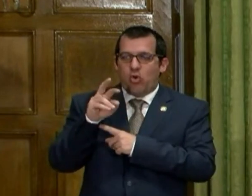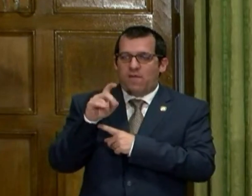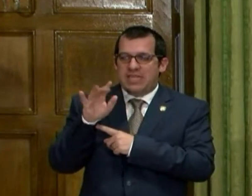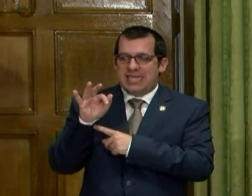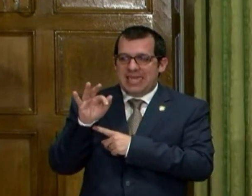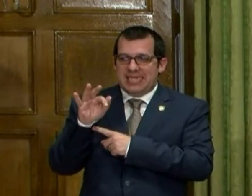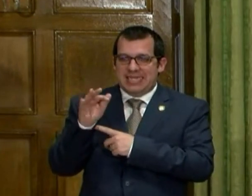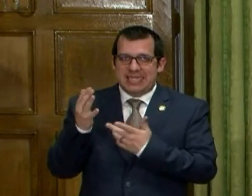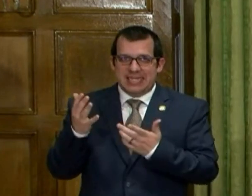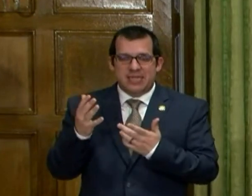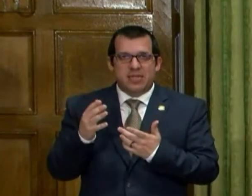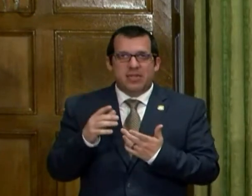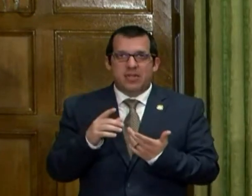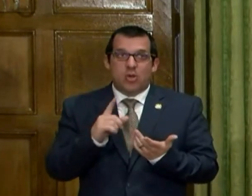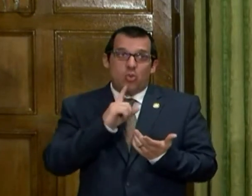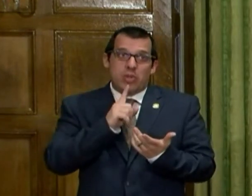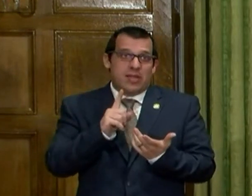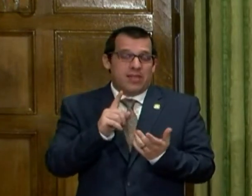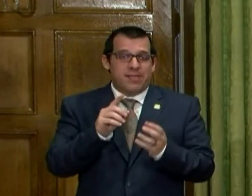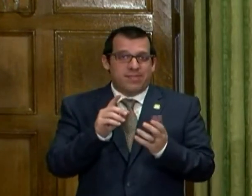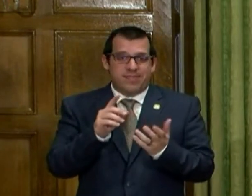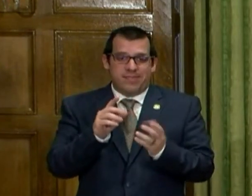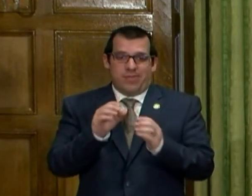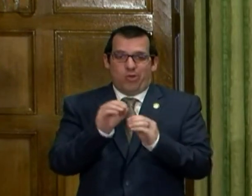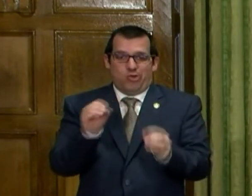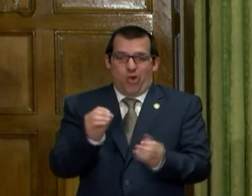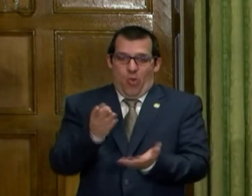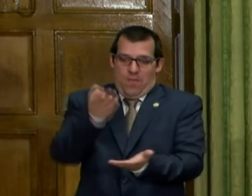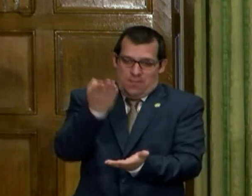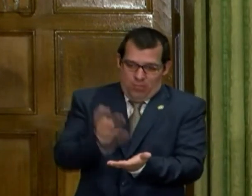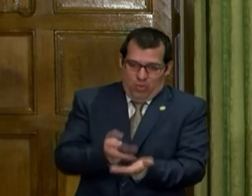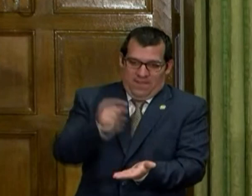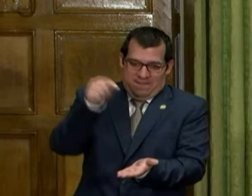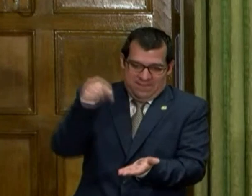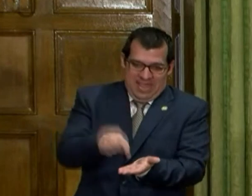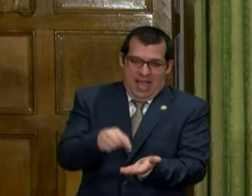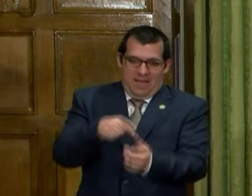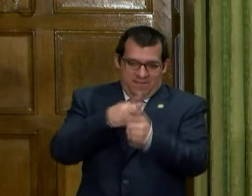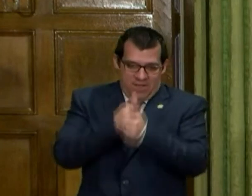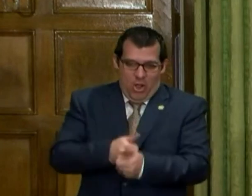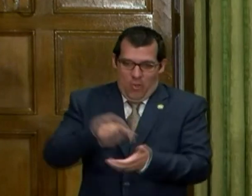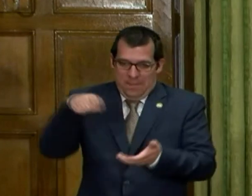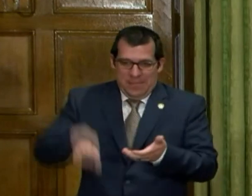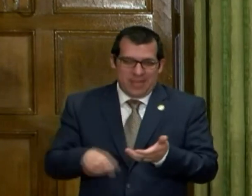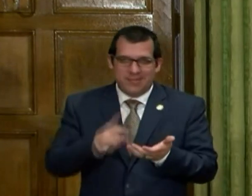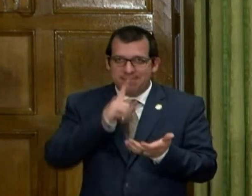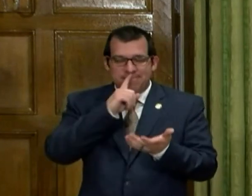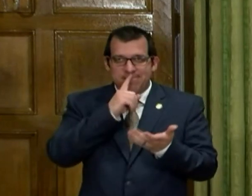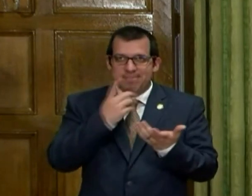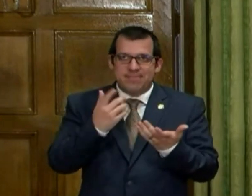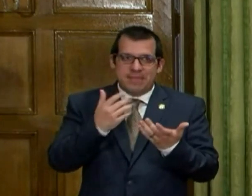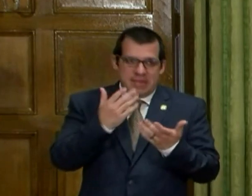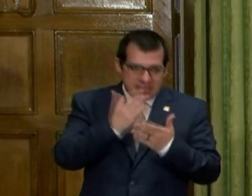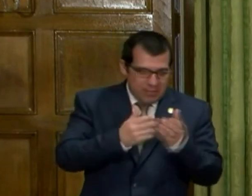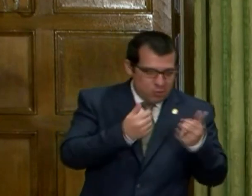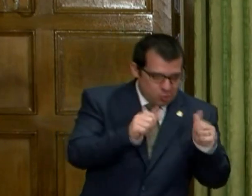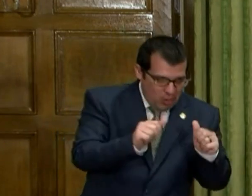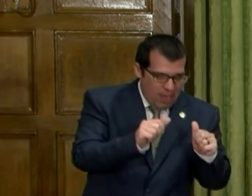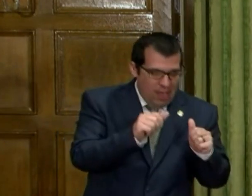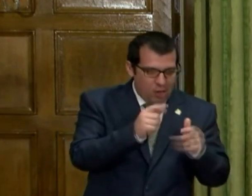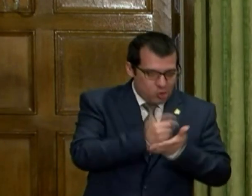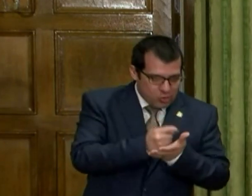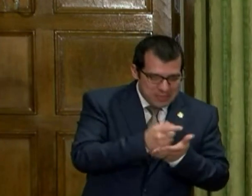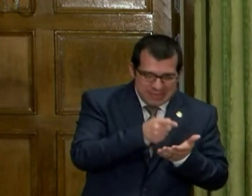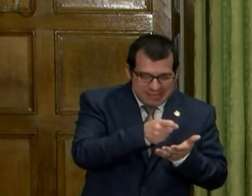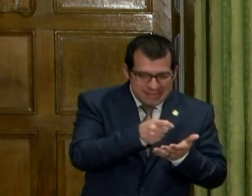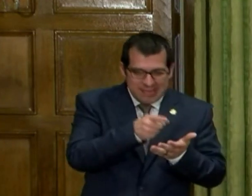are no proven treatments for COVID-19 at this point. There are things that have been tried and some that have